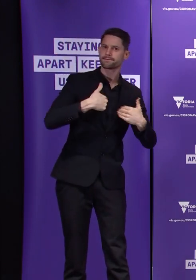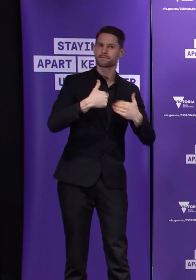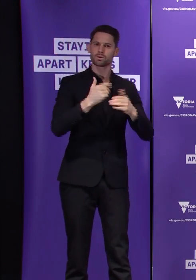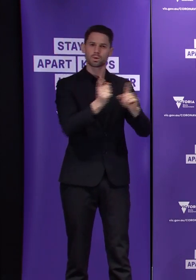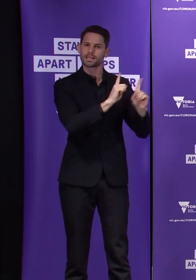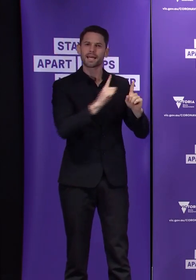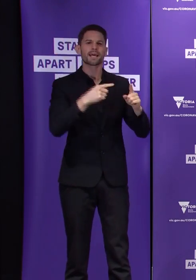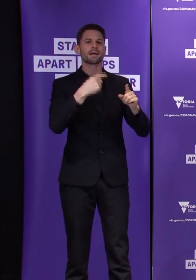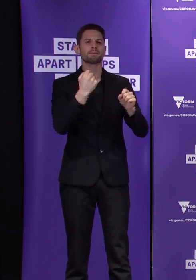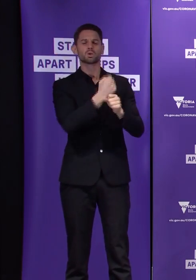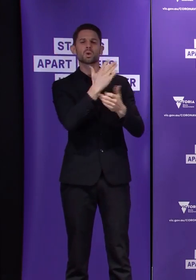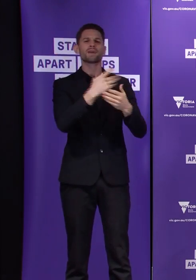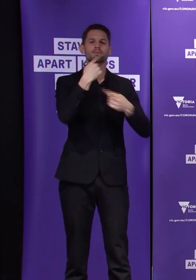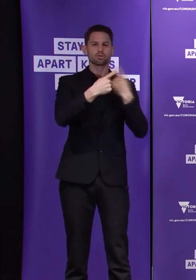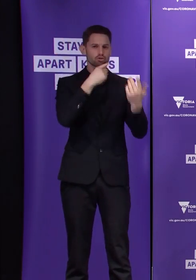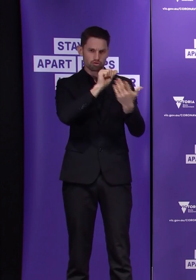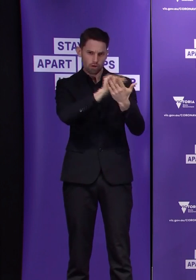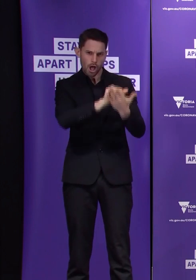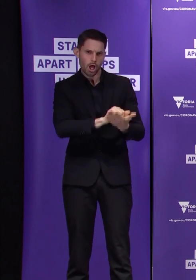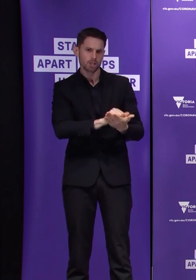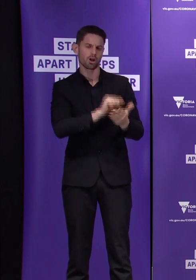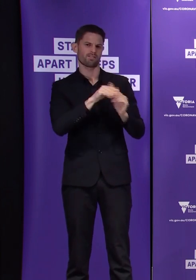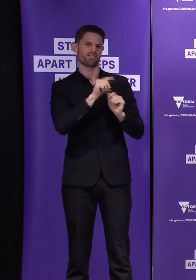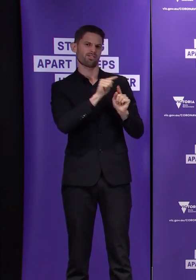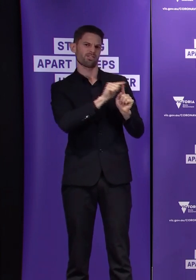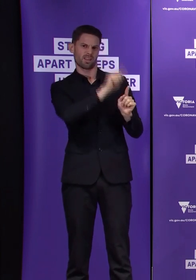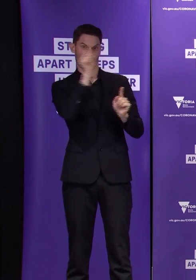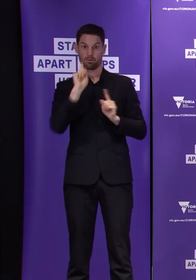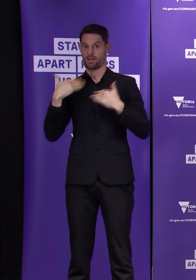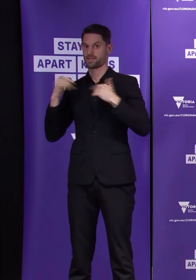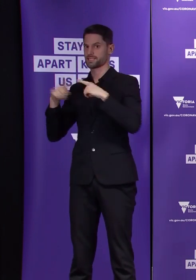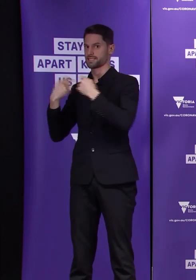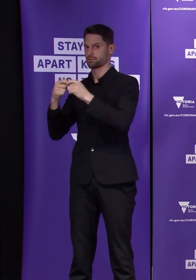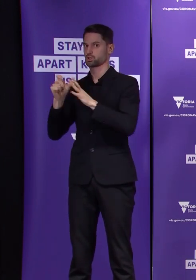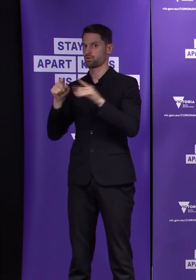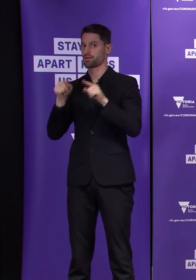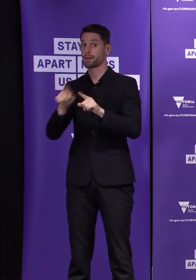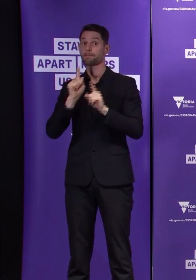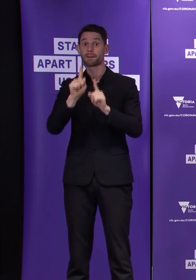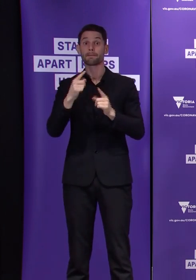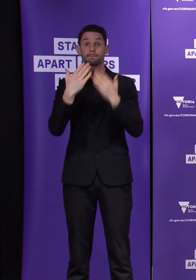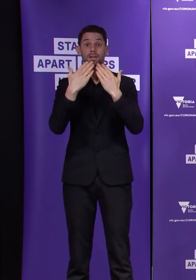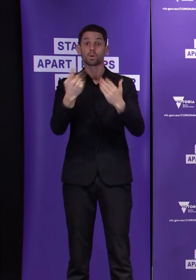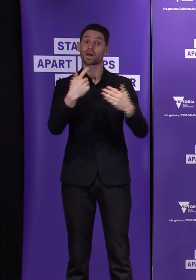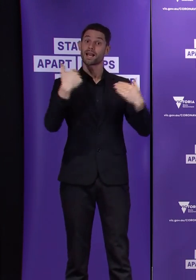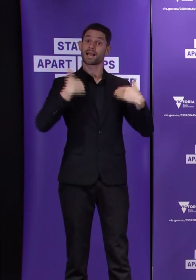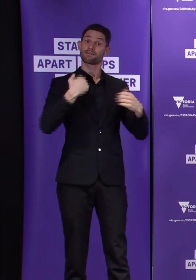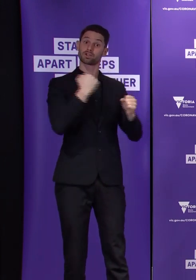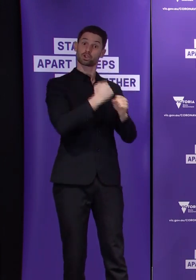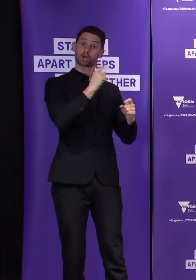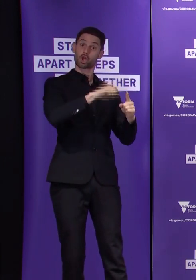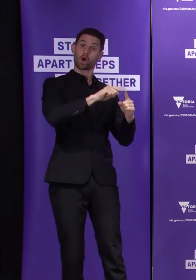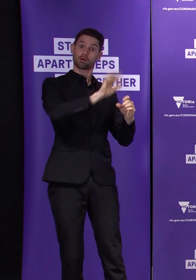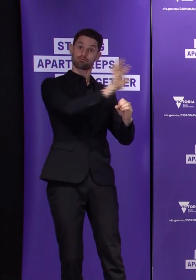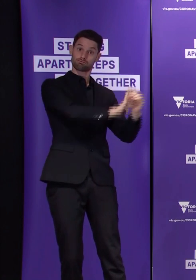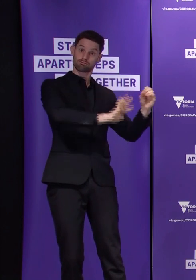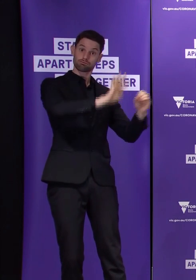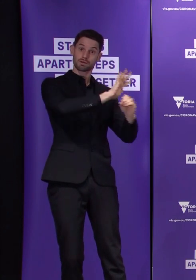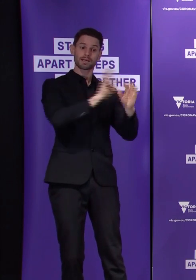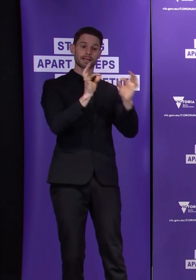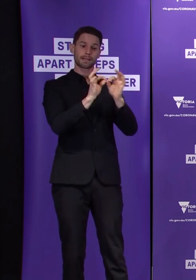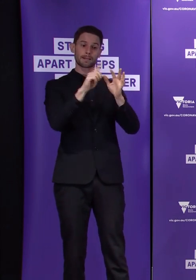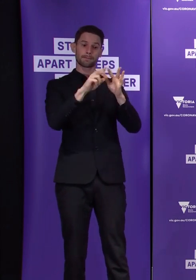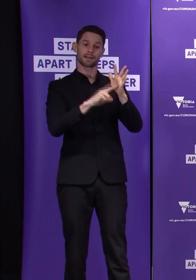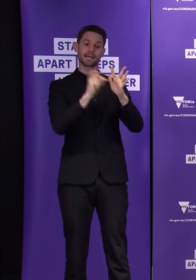found. But again, I just send a message to Geelong, Bendigo, Ballarat residents and indeed to all regional Victorians,